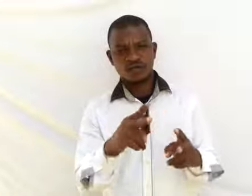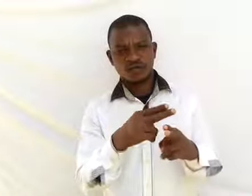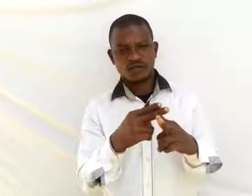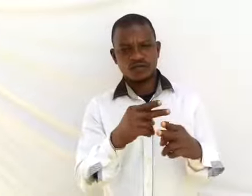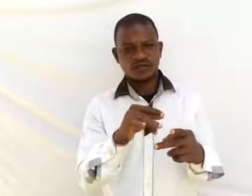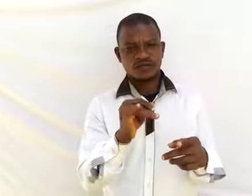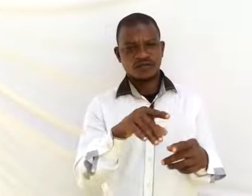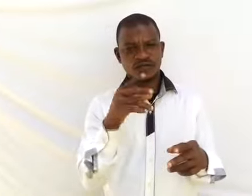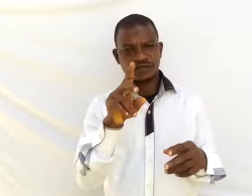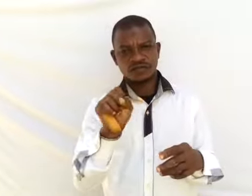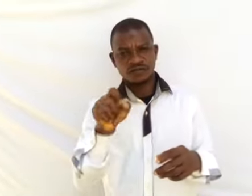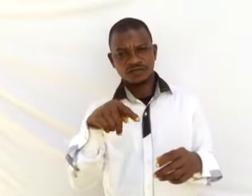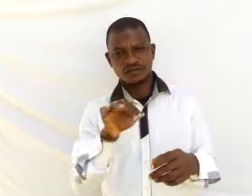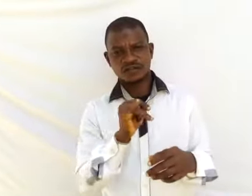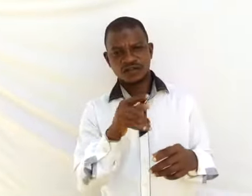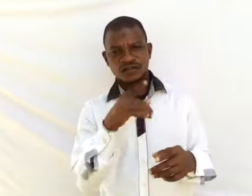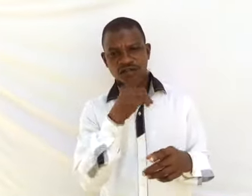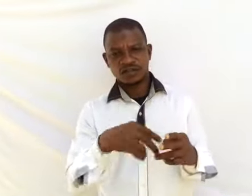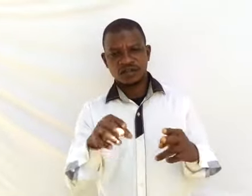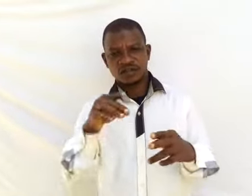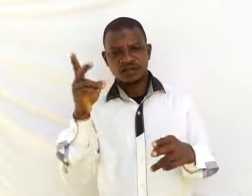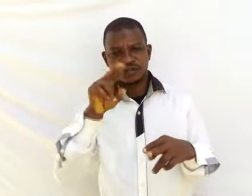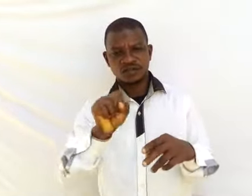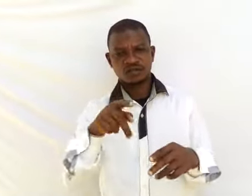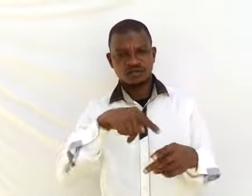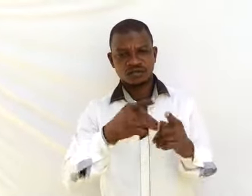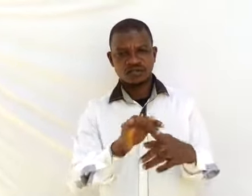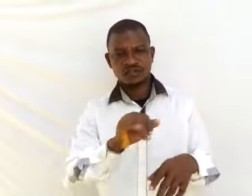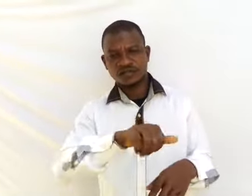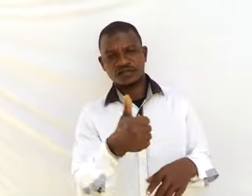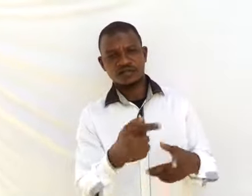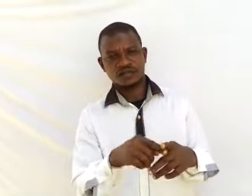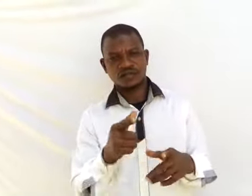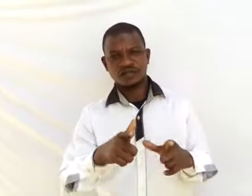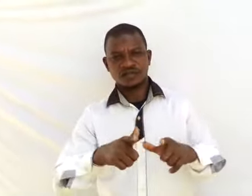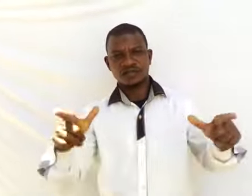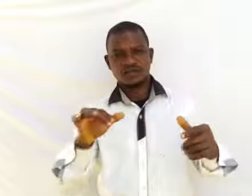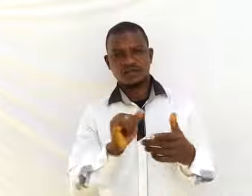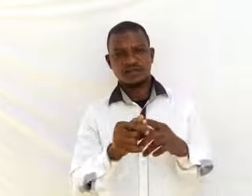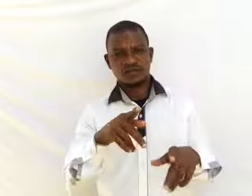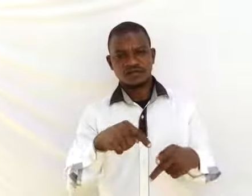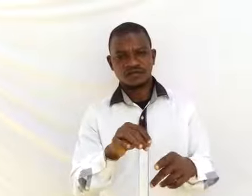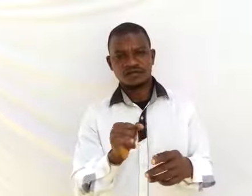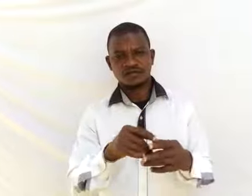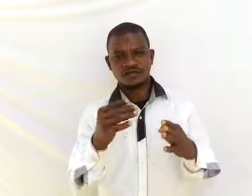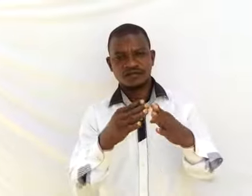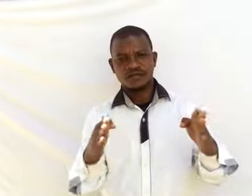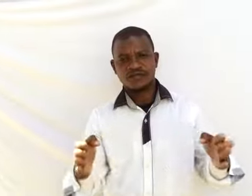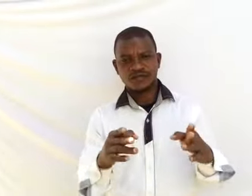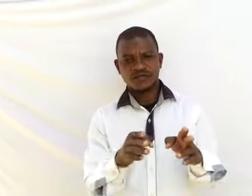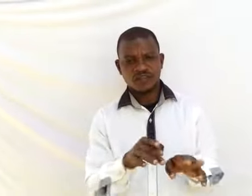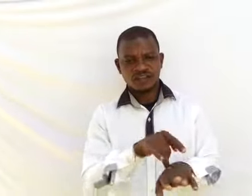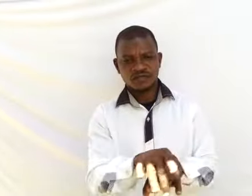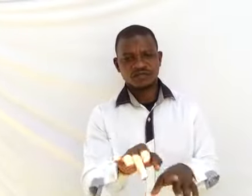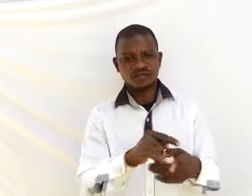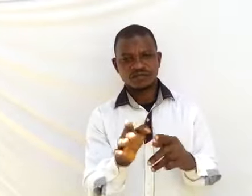are dominant over the others in numbers, in largest portion of space occupied, in possession